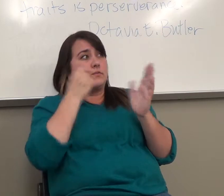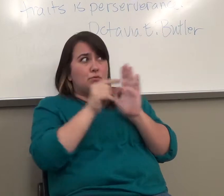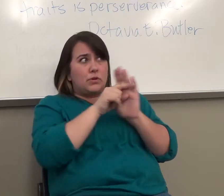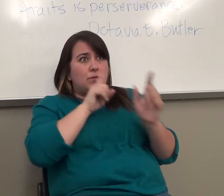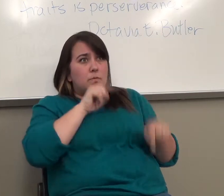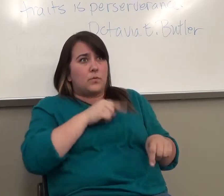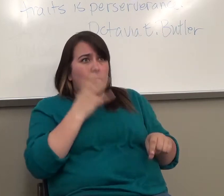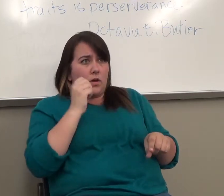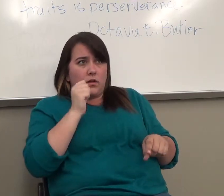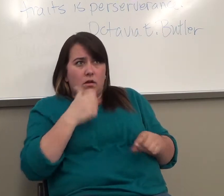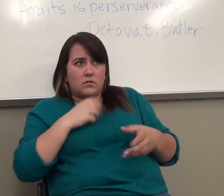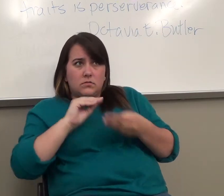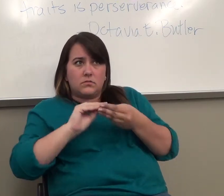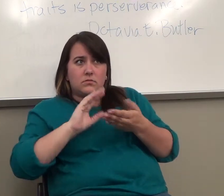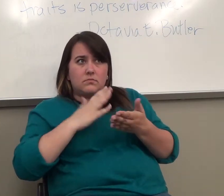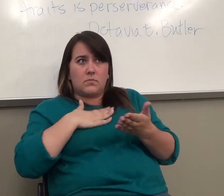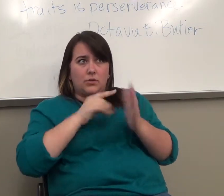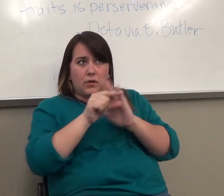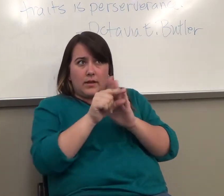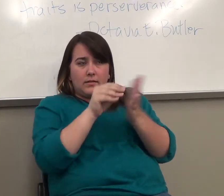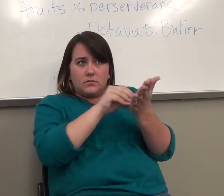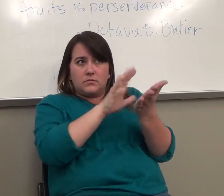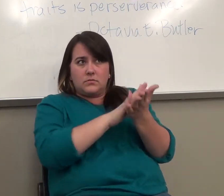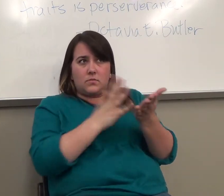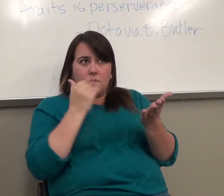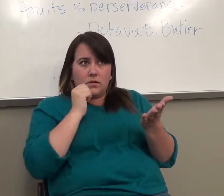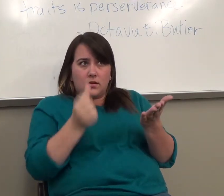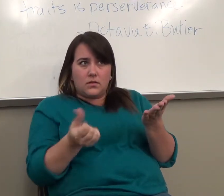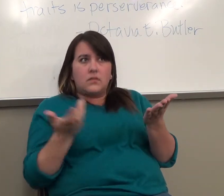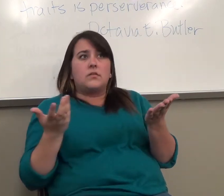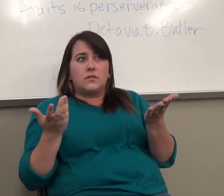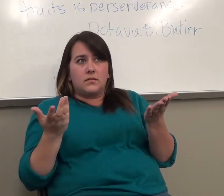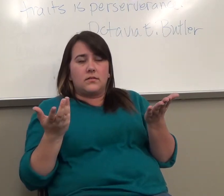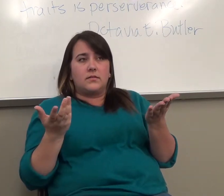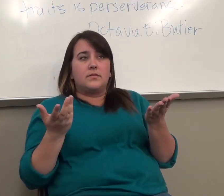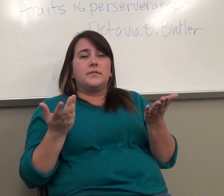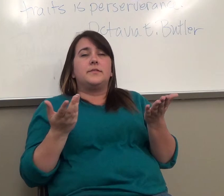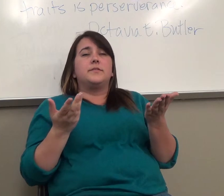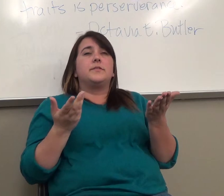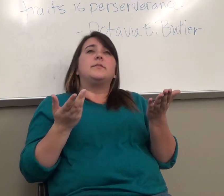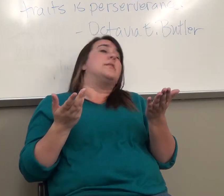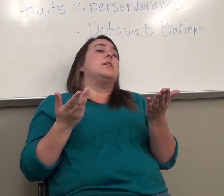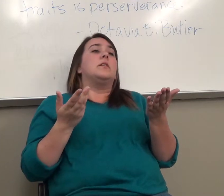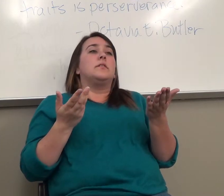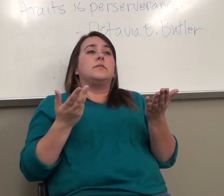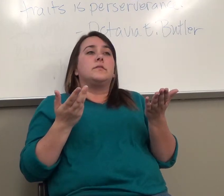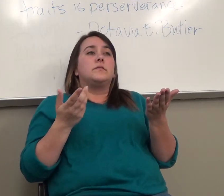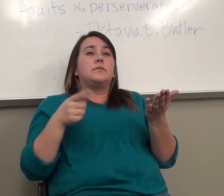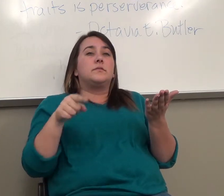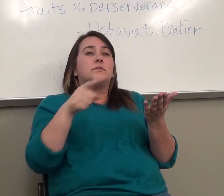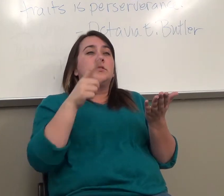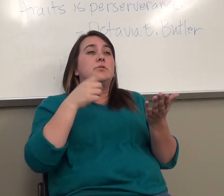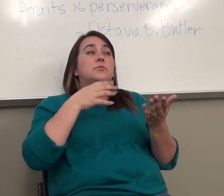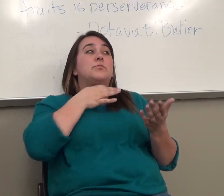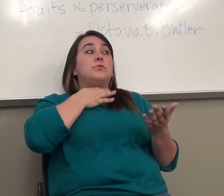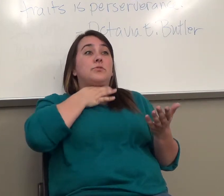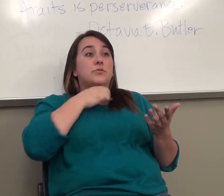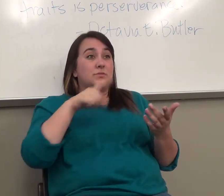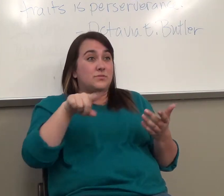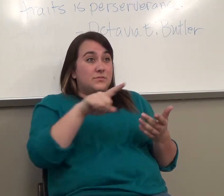didn't you put on here what my grade is at this point? Okay, anybody wonder that? Okay,